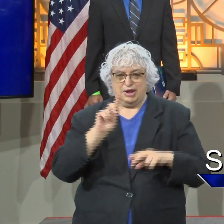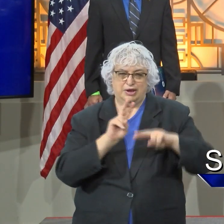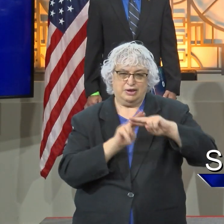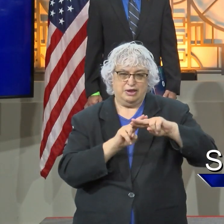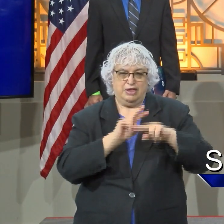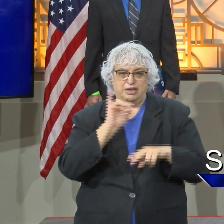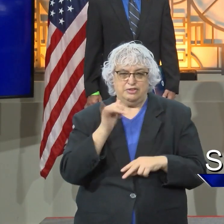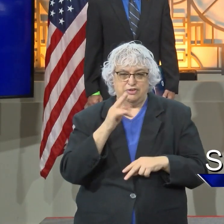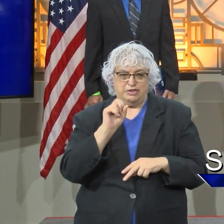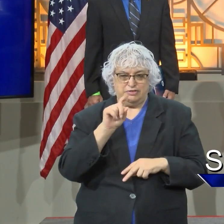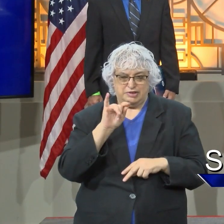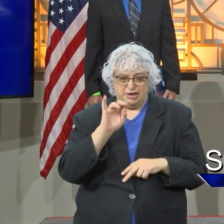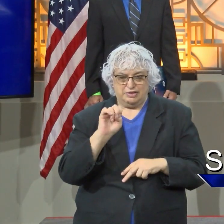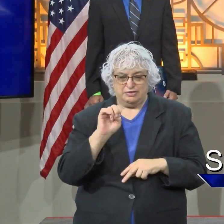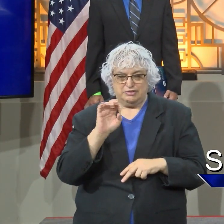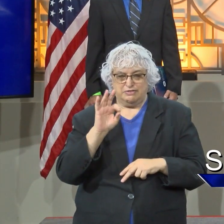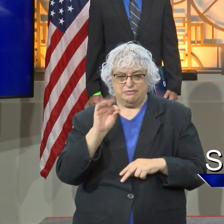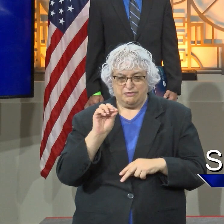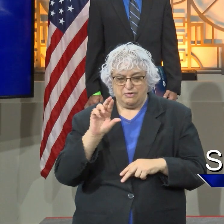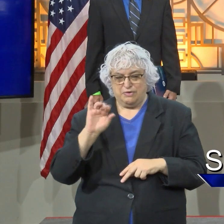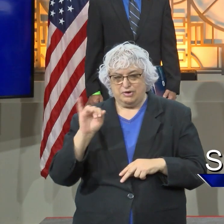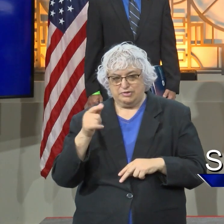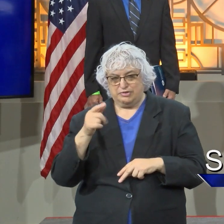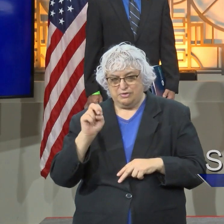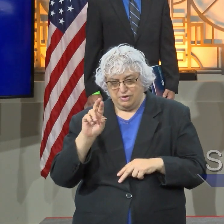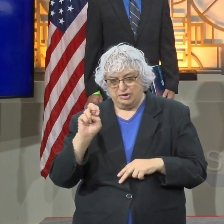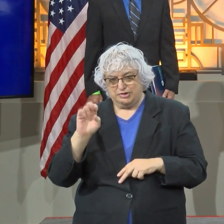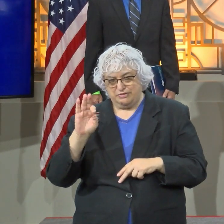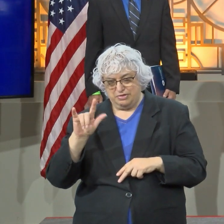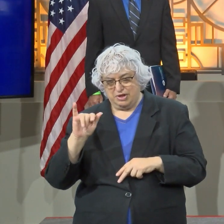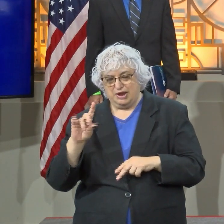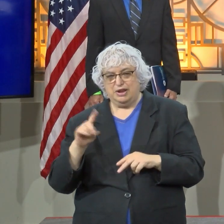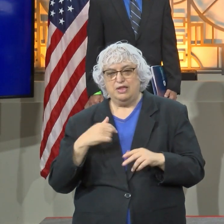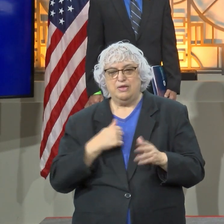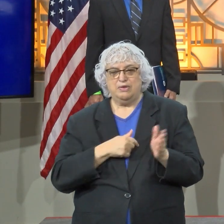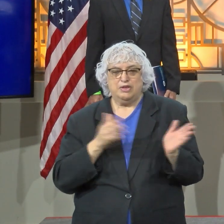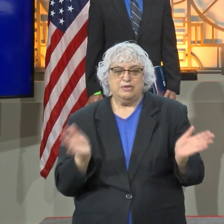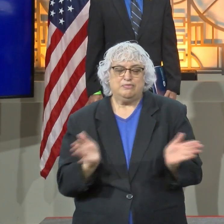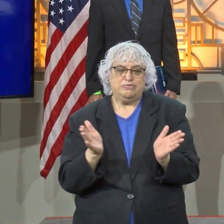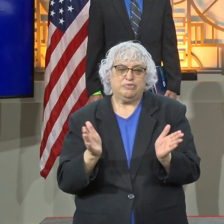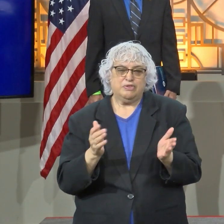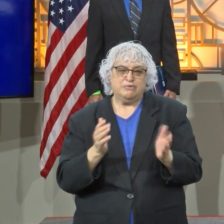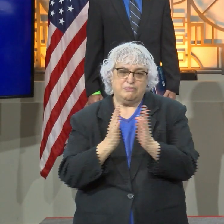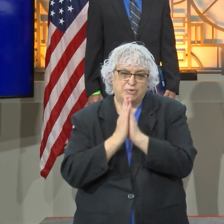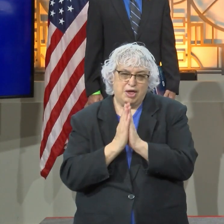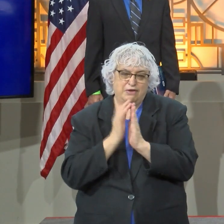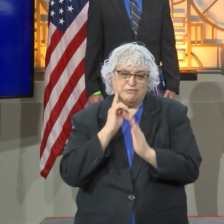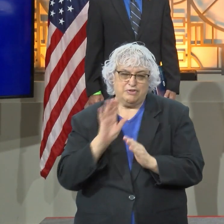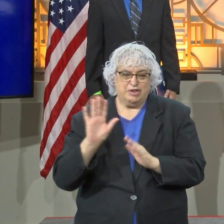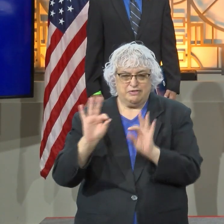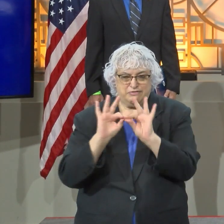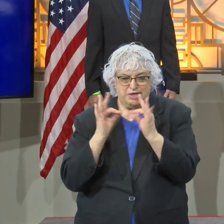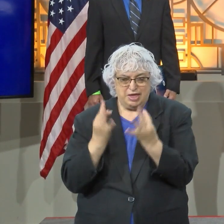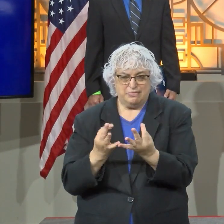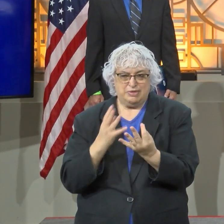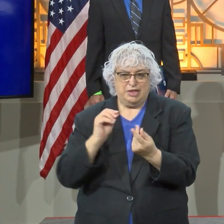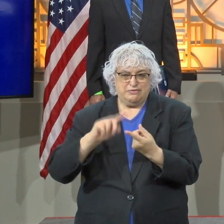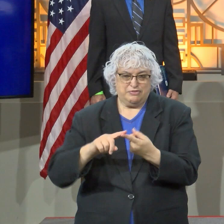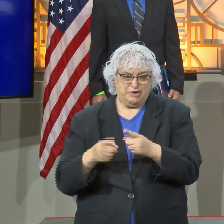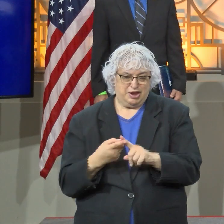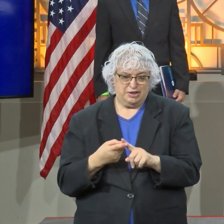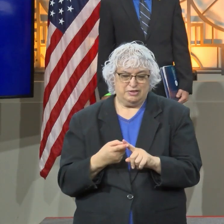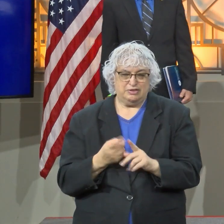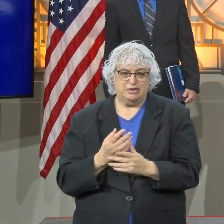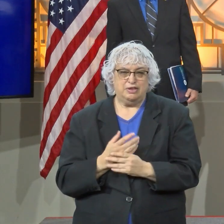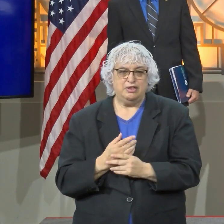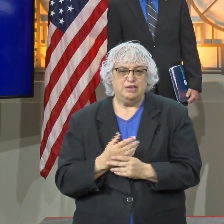we want to continue to lift up his family and many of his close friends. Want to continue to lift them up. I want to